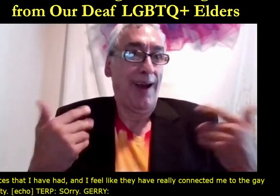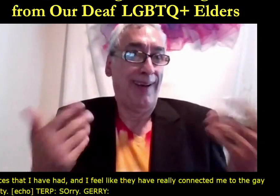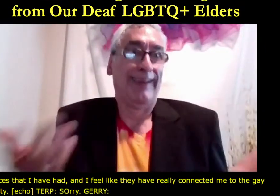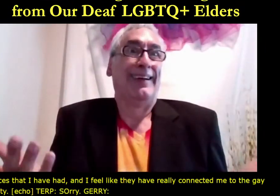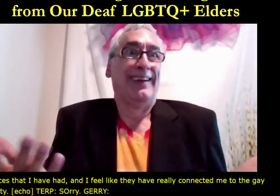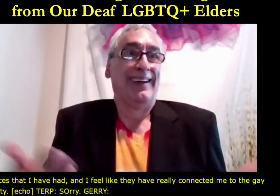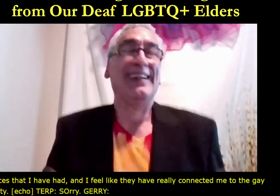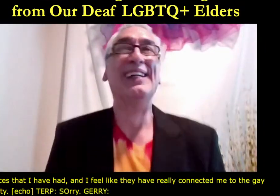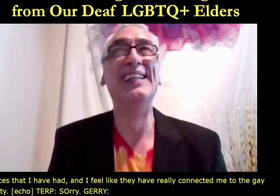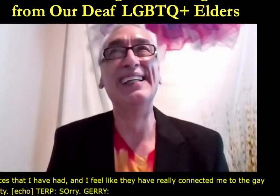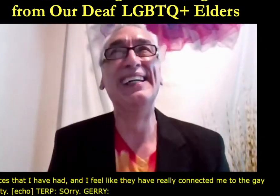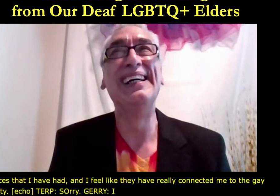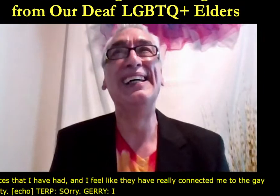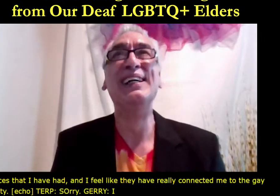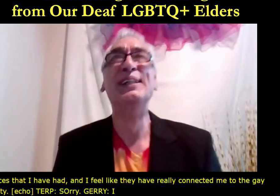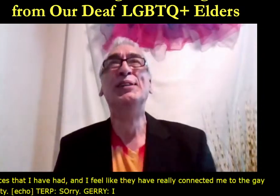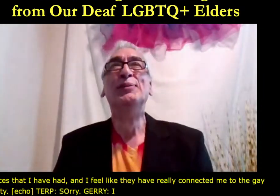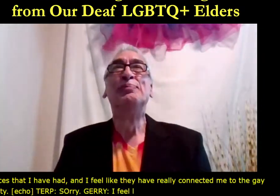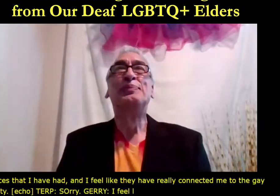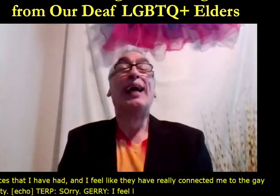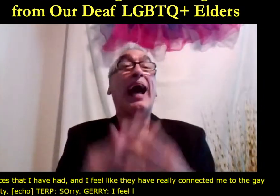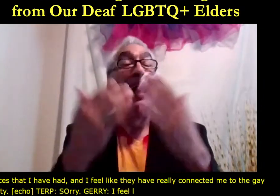eventually meeting new and young individuals